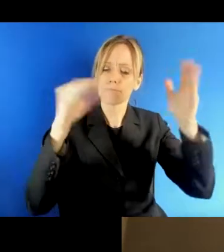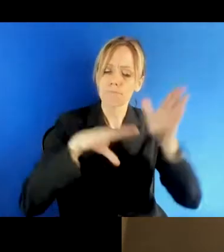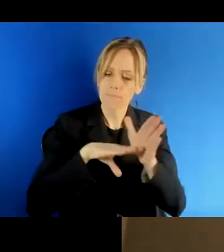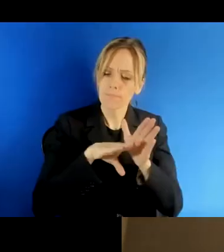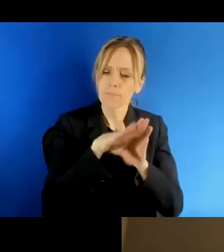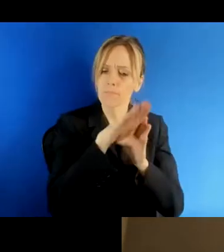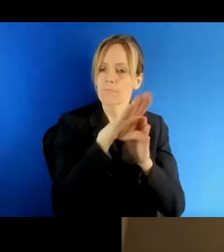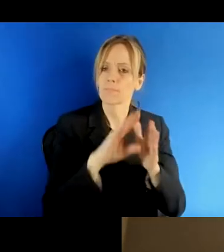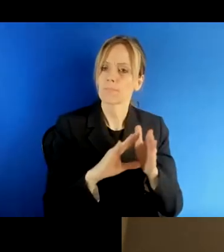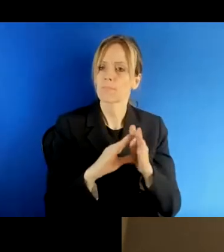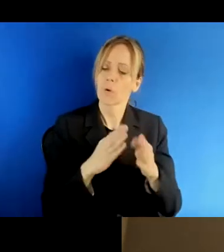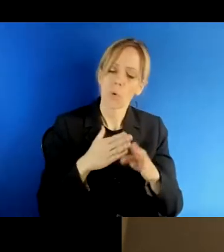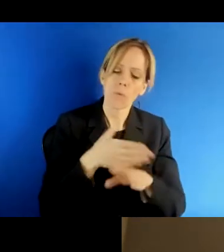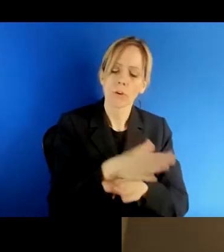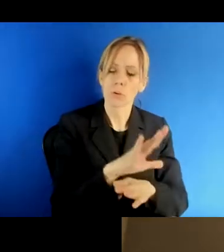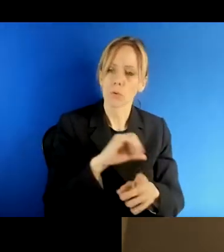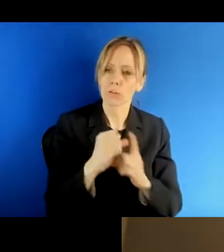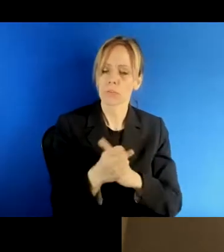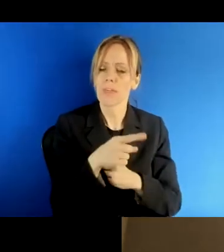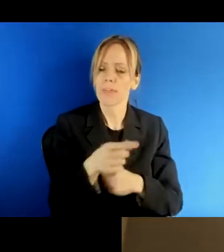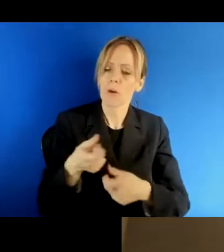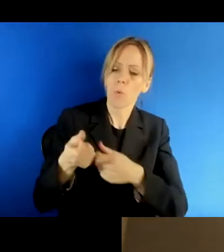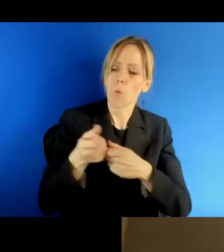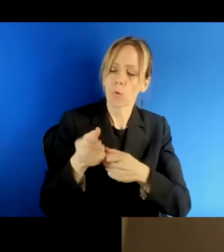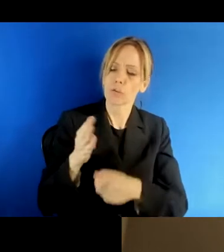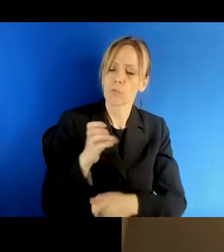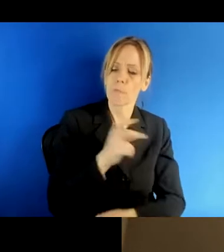circumstances. They are holding you back.